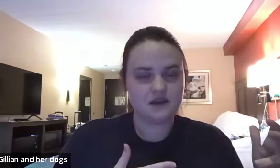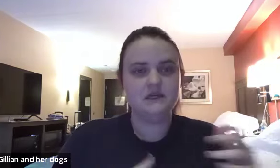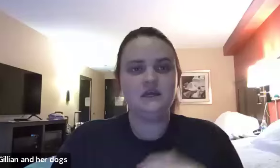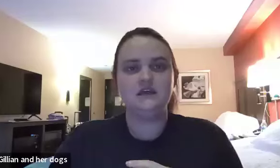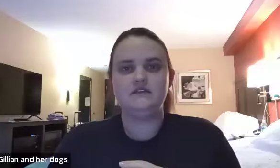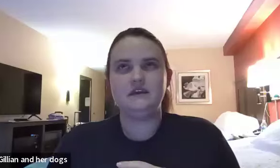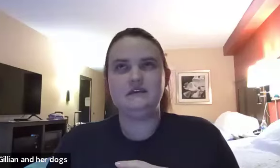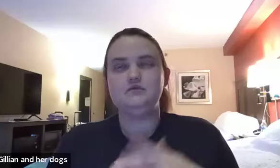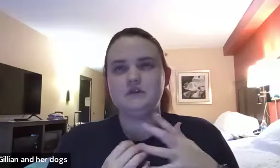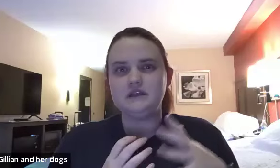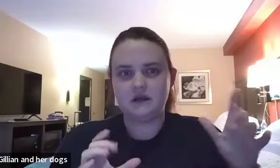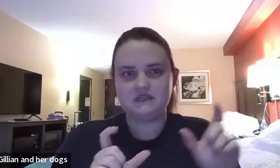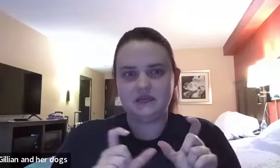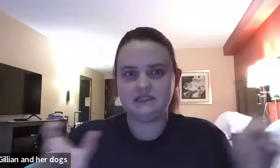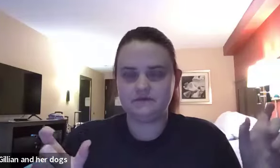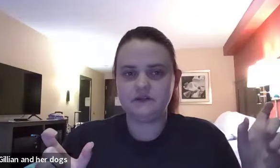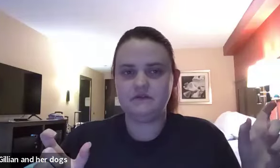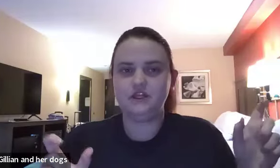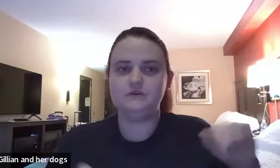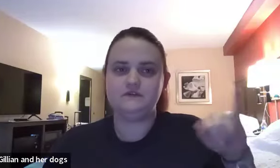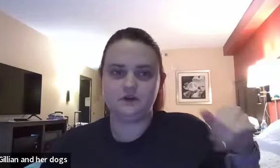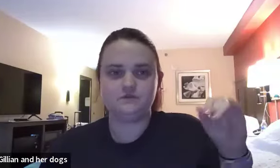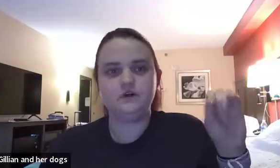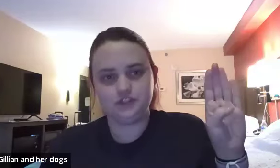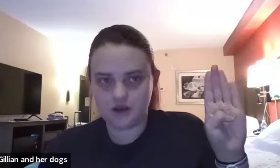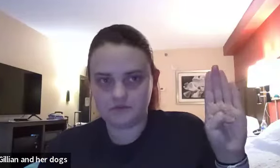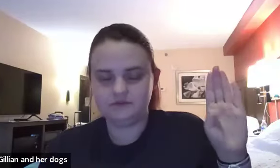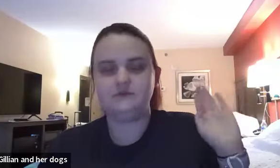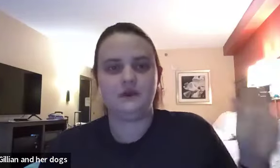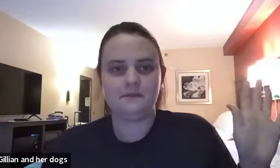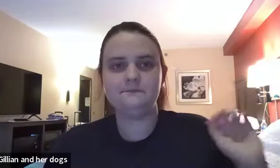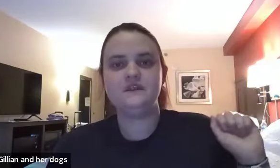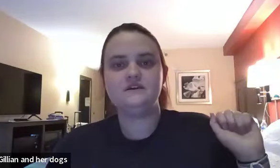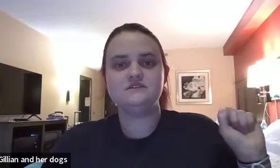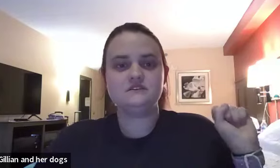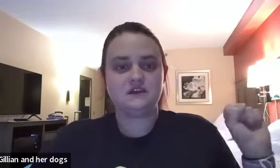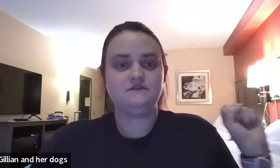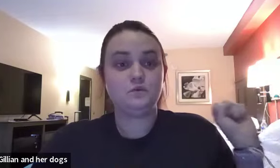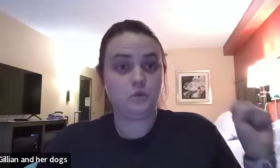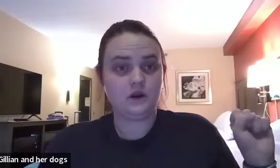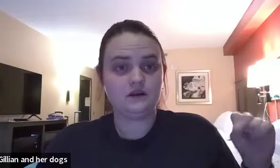sign. That if you really wanted to make it different, then you would finger spell job. Okay. So the sign for work is